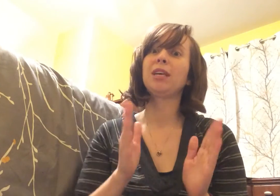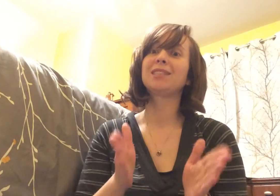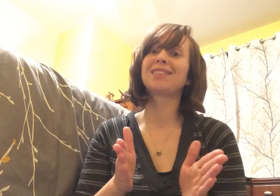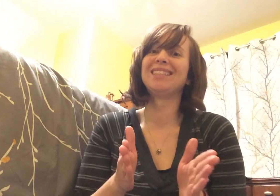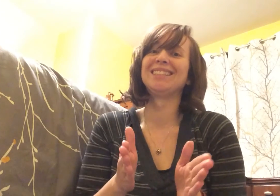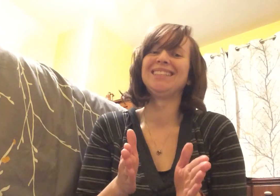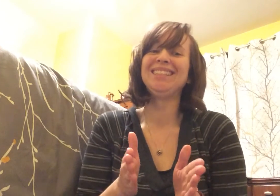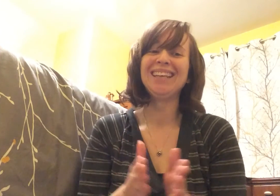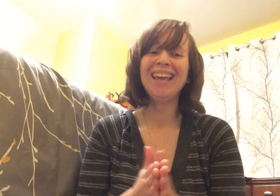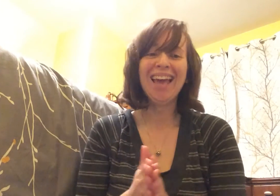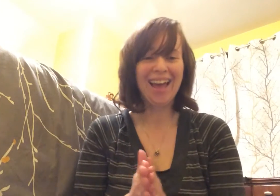ways.